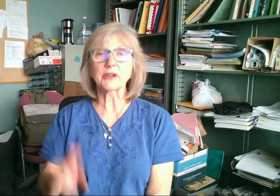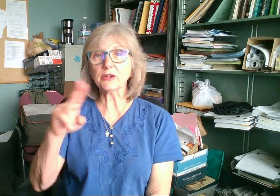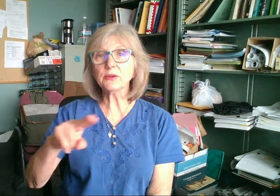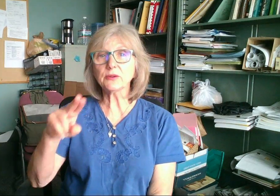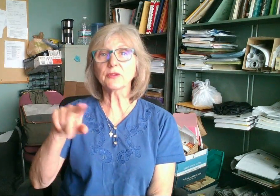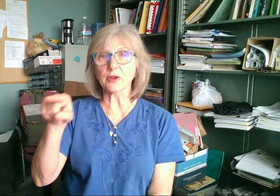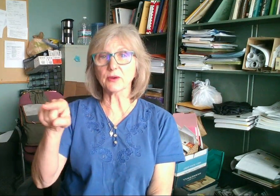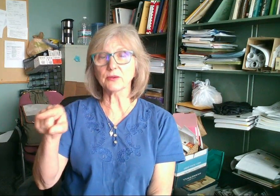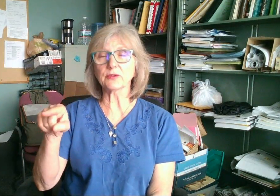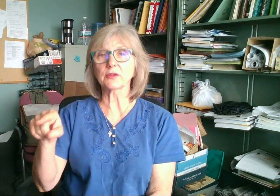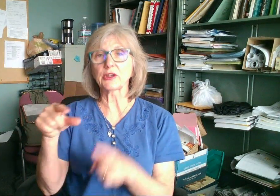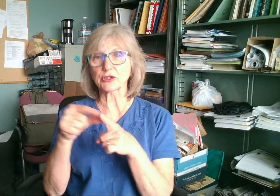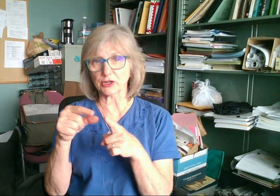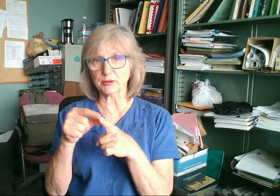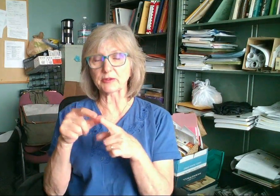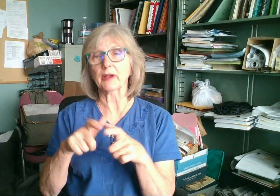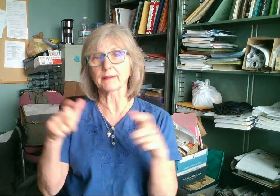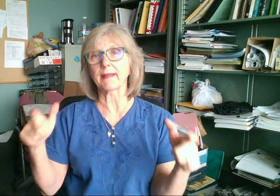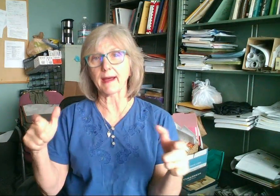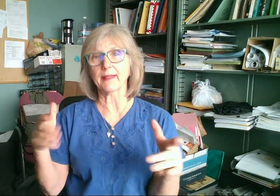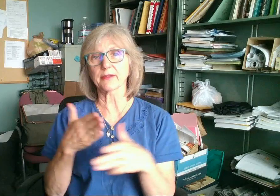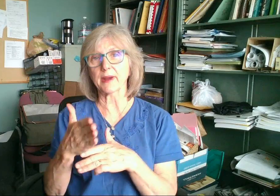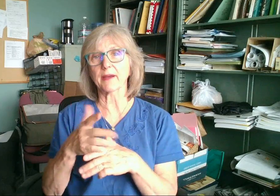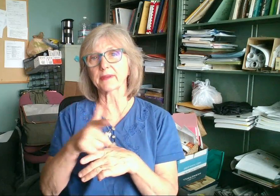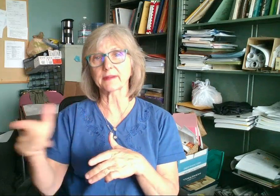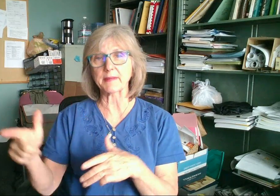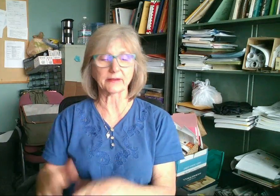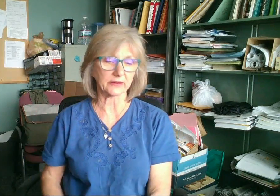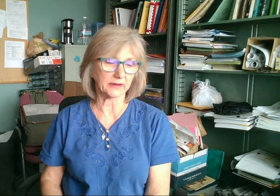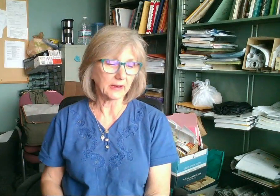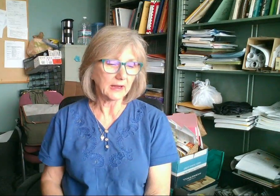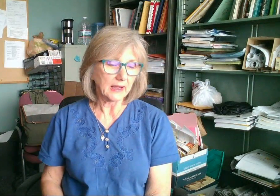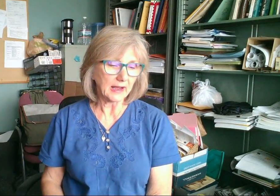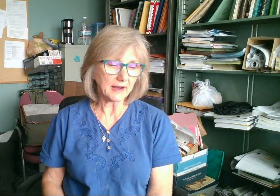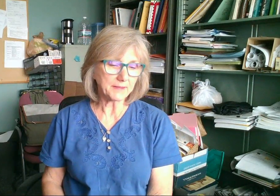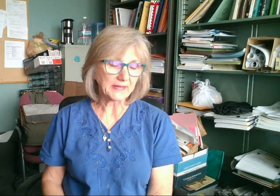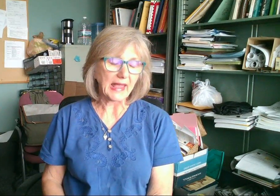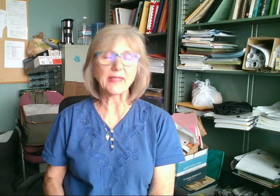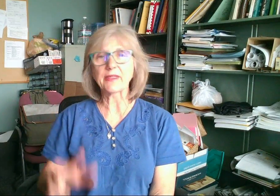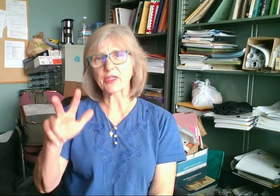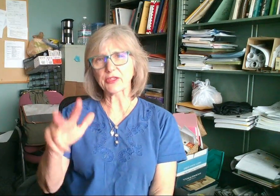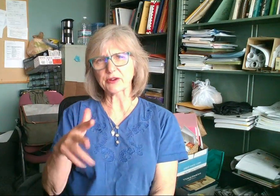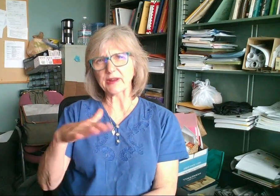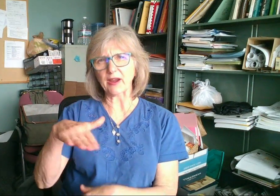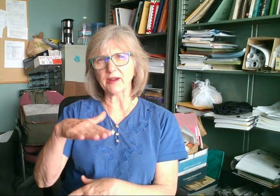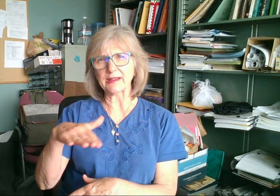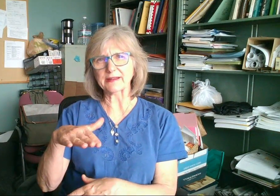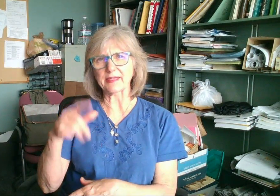we'll use those terms a lot throughout the semester. And then the third area to